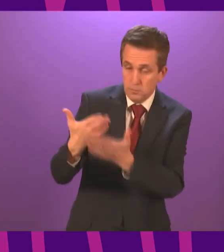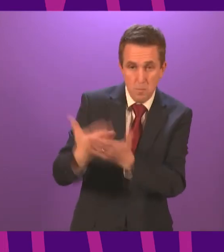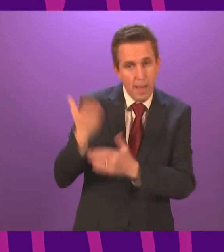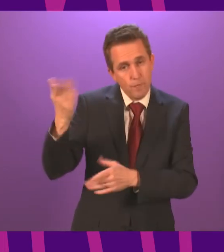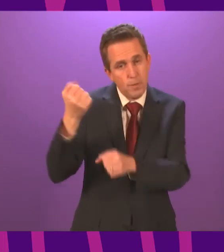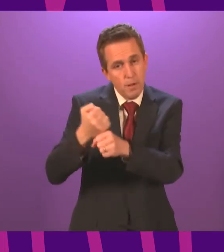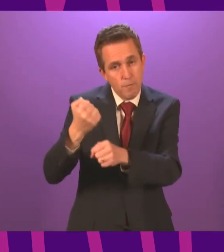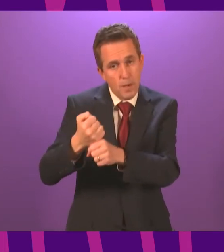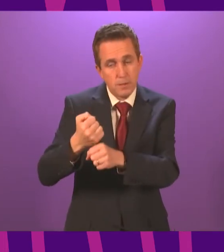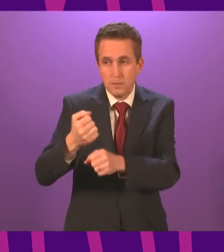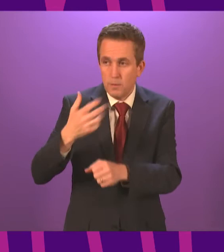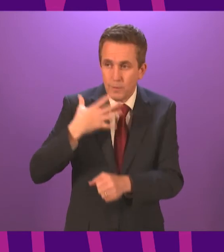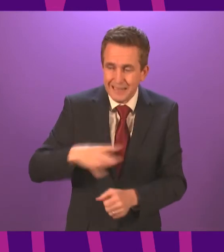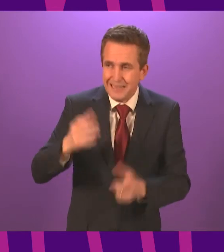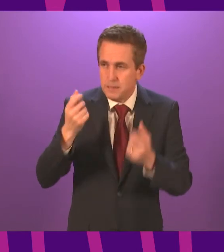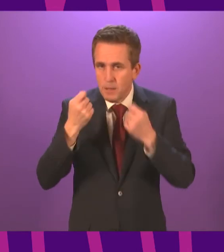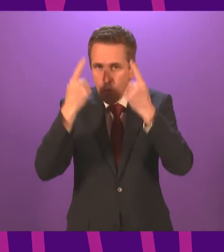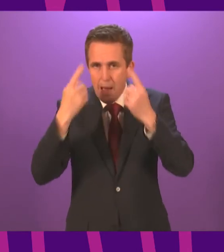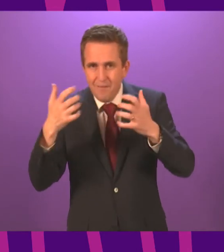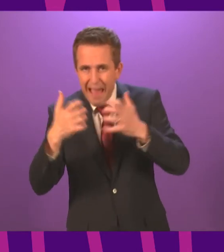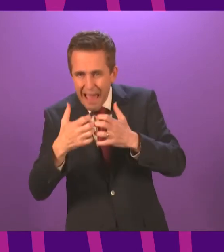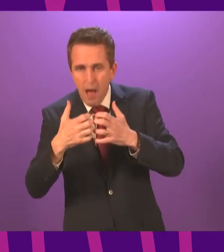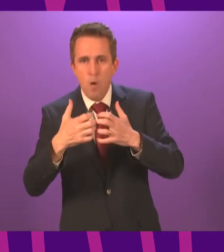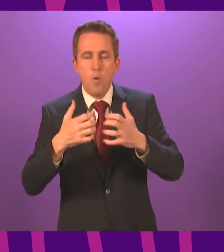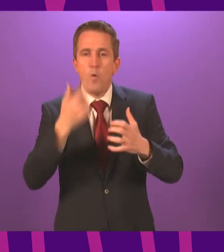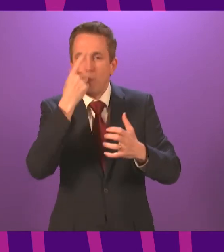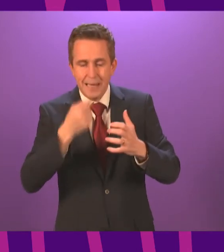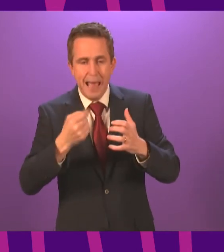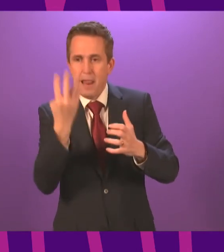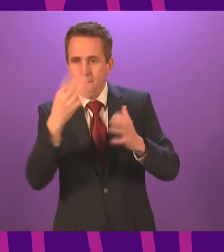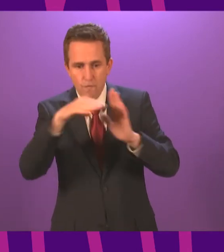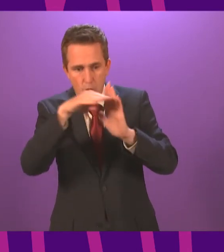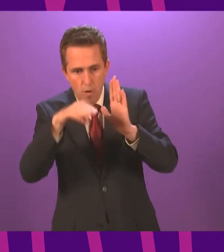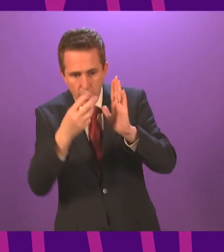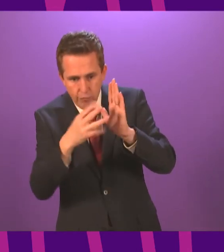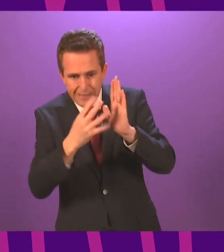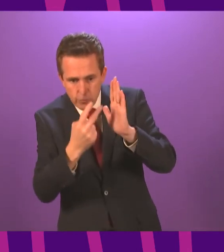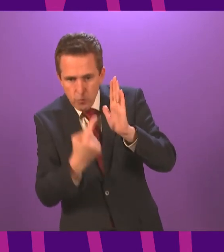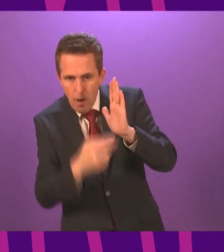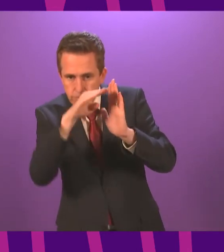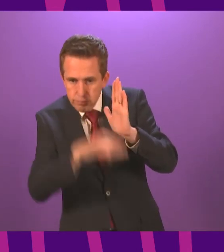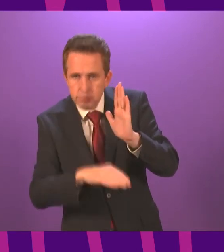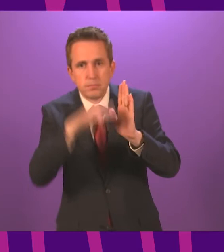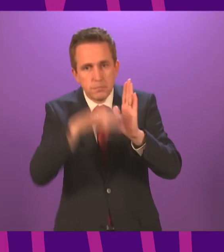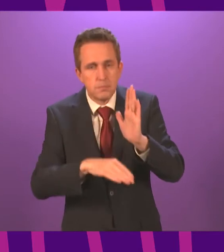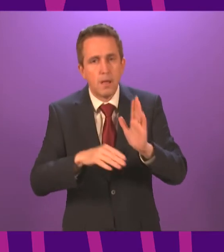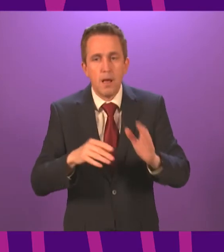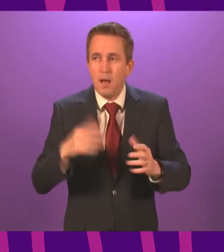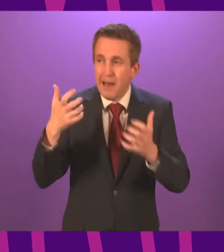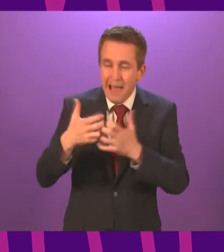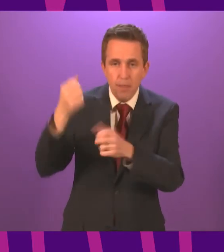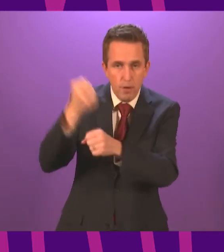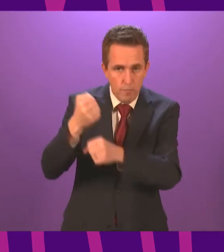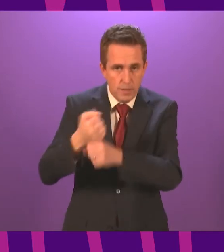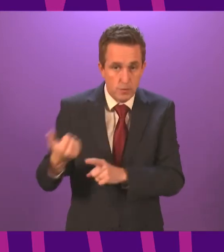to know what the hinge point is for movement down the levels, how they can get there, and most importantly, what this government will do